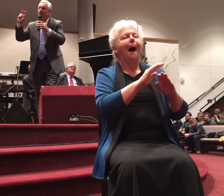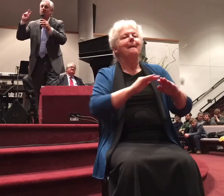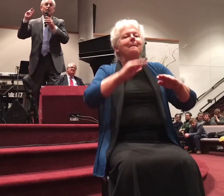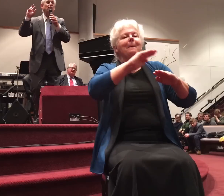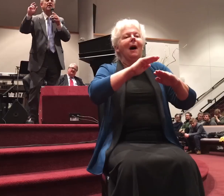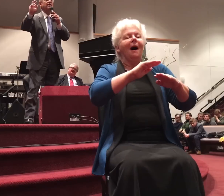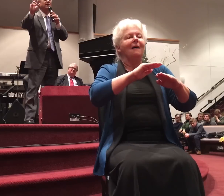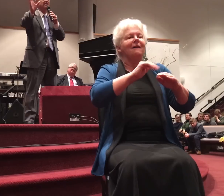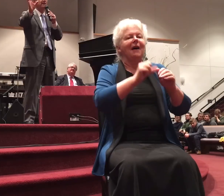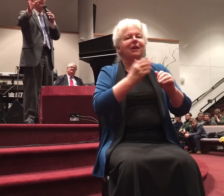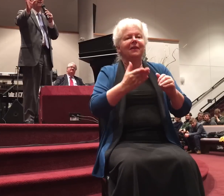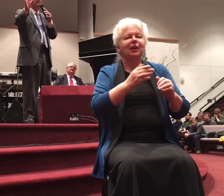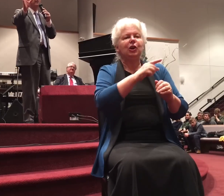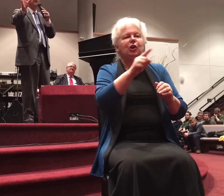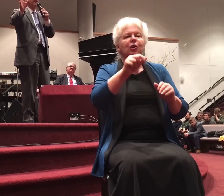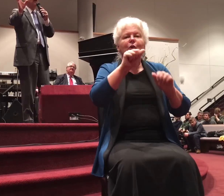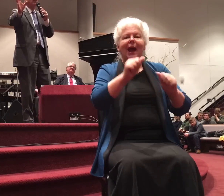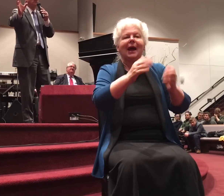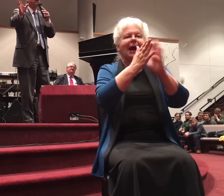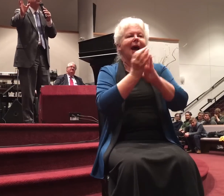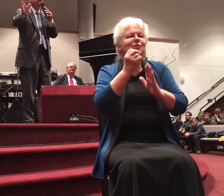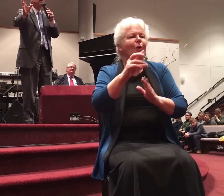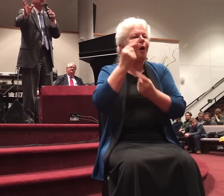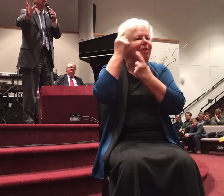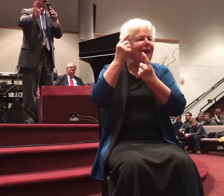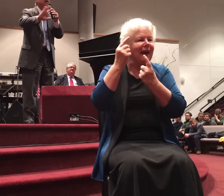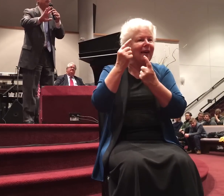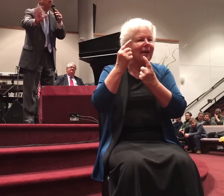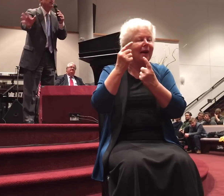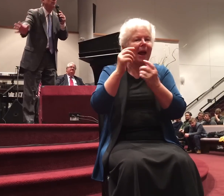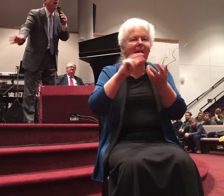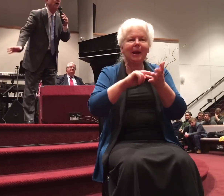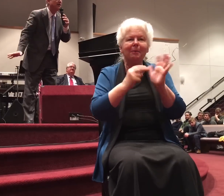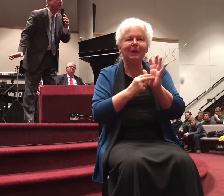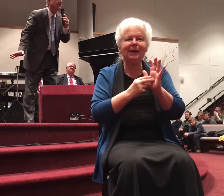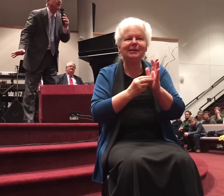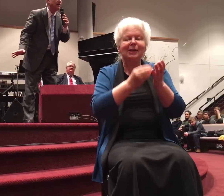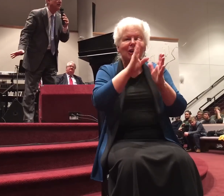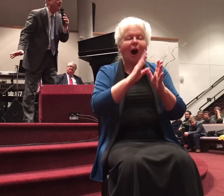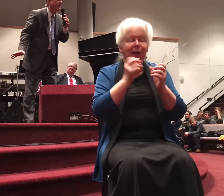or think. In other words, God can blow your